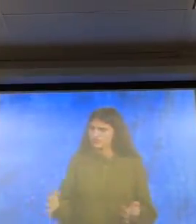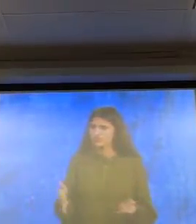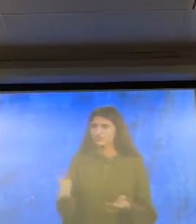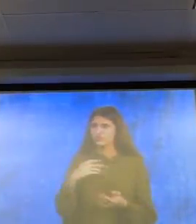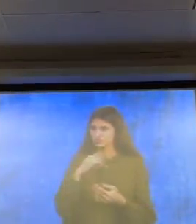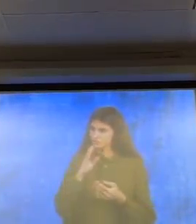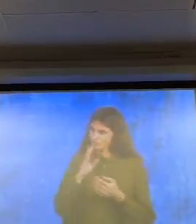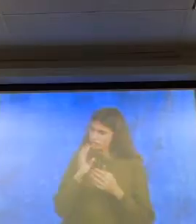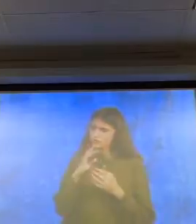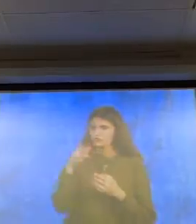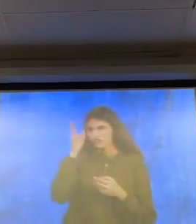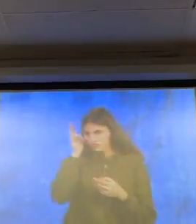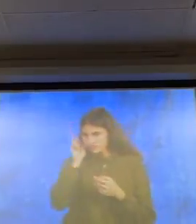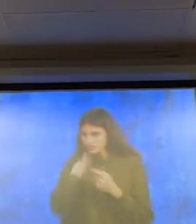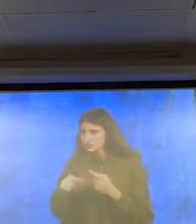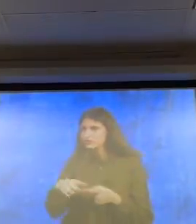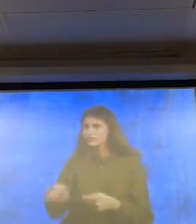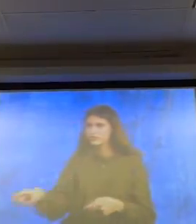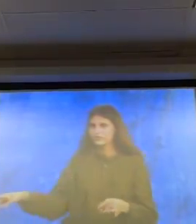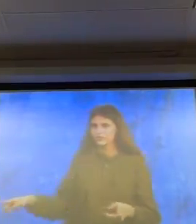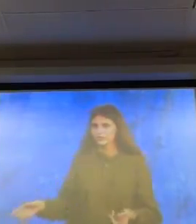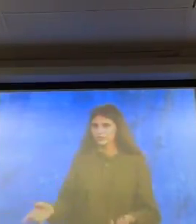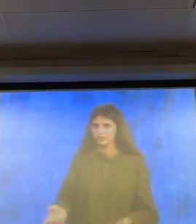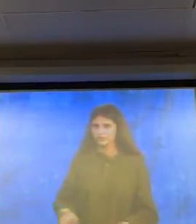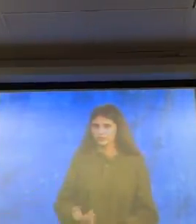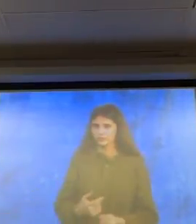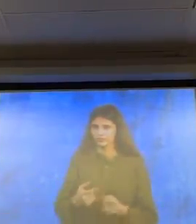people solve problems. I like to talk and listen to them,